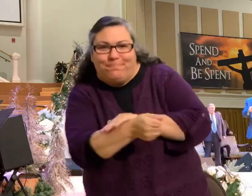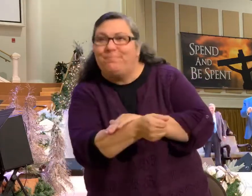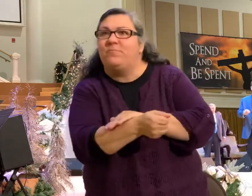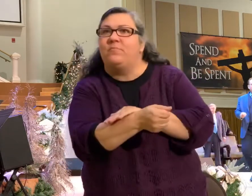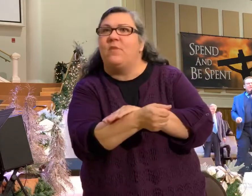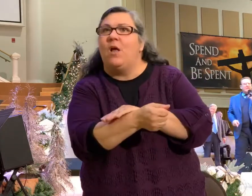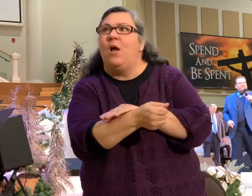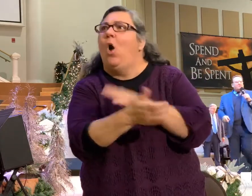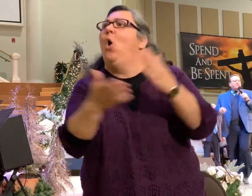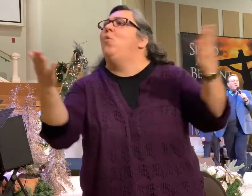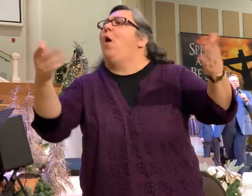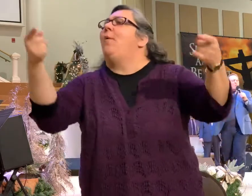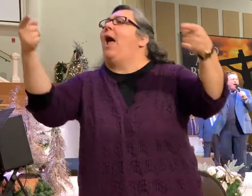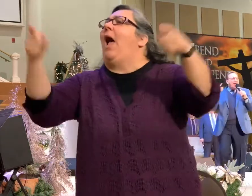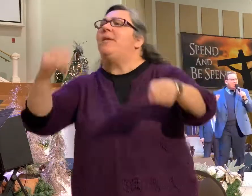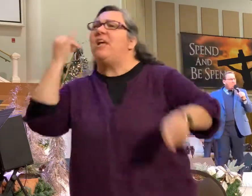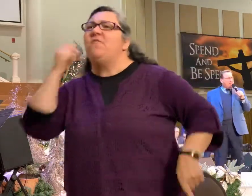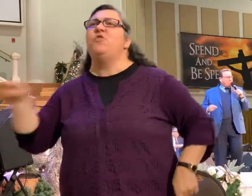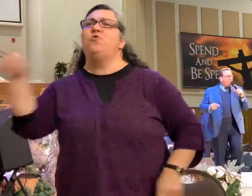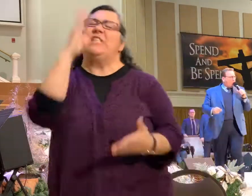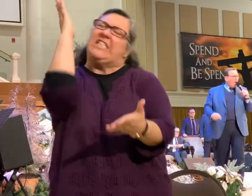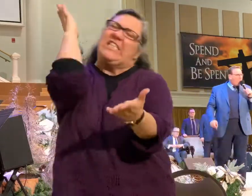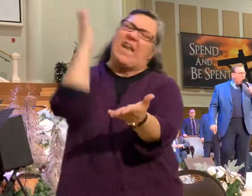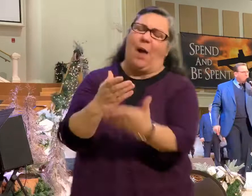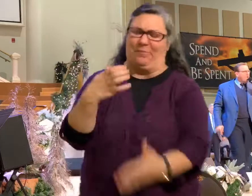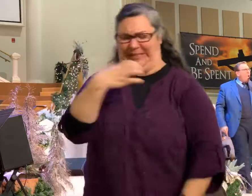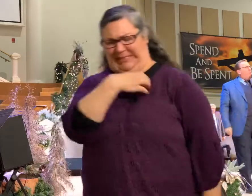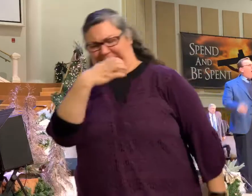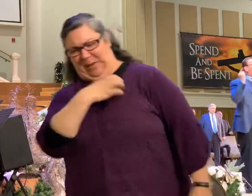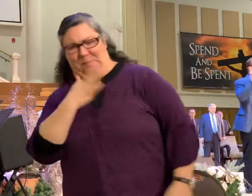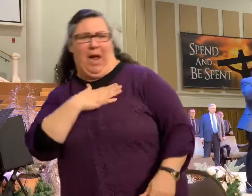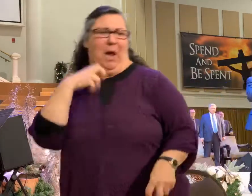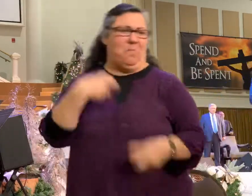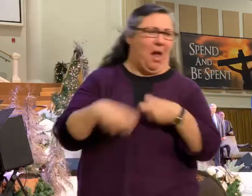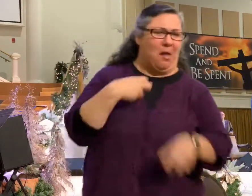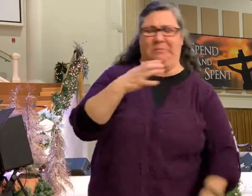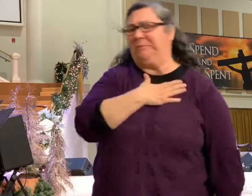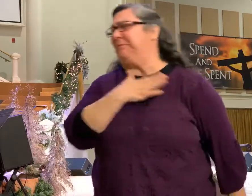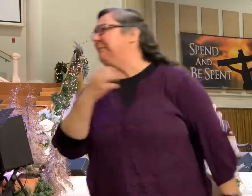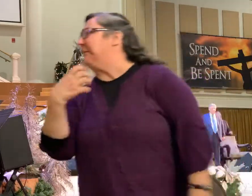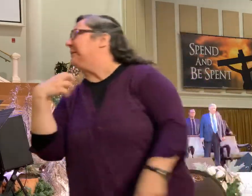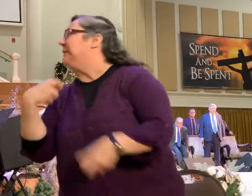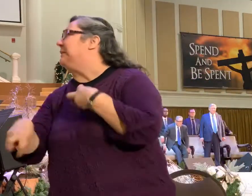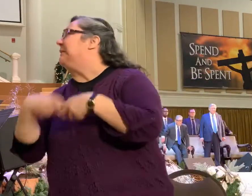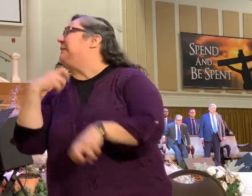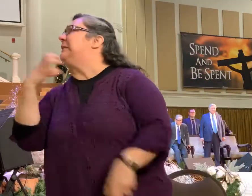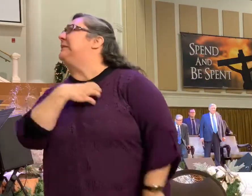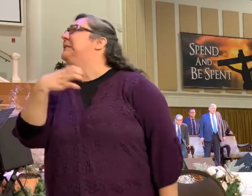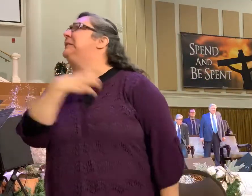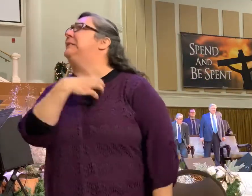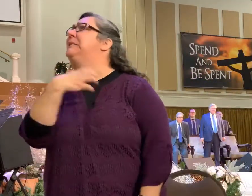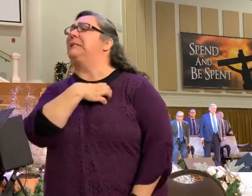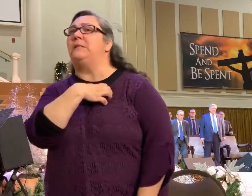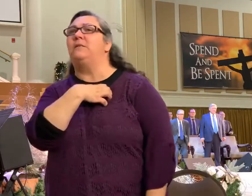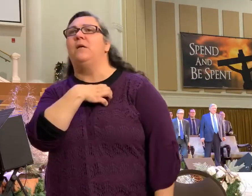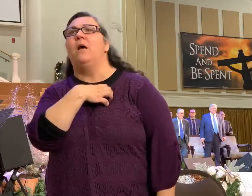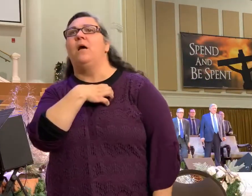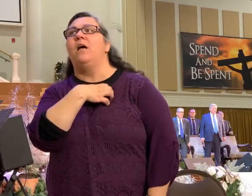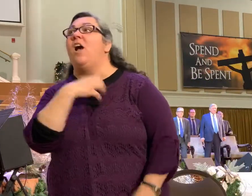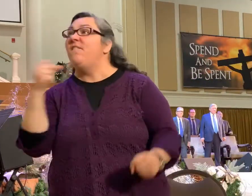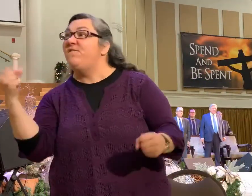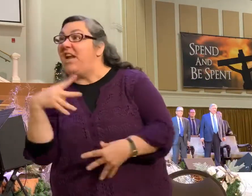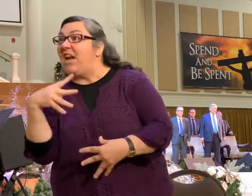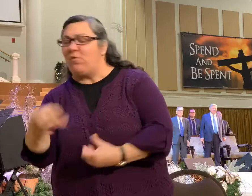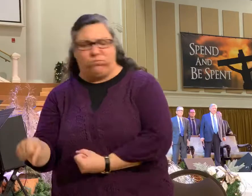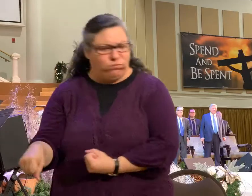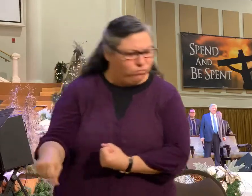What would happen if you quit whining about your problems? What would happen if you put fear back in the closet and you